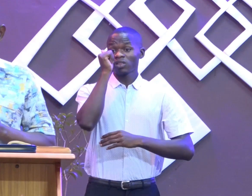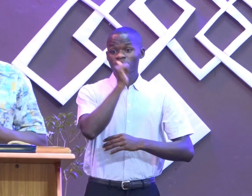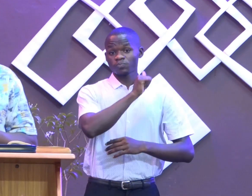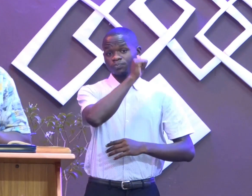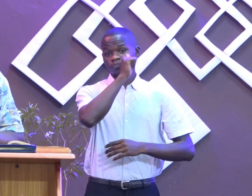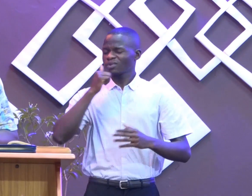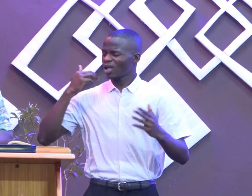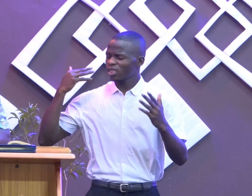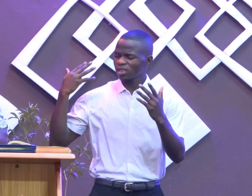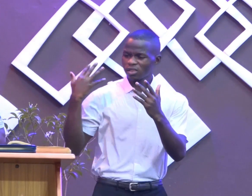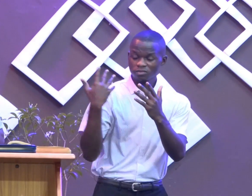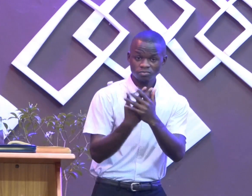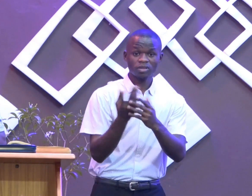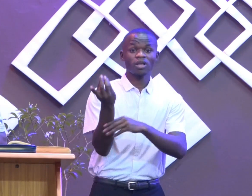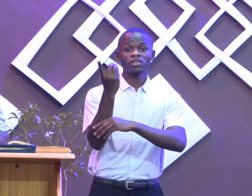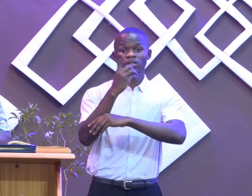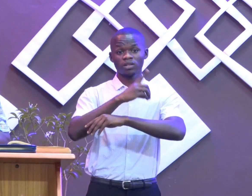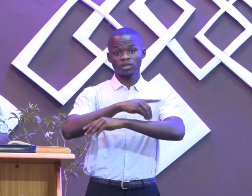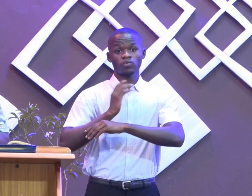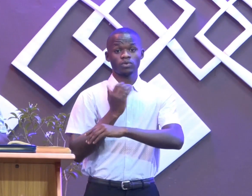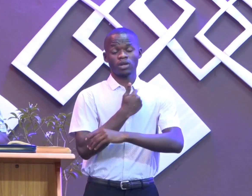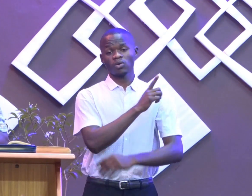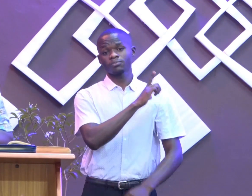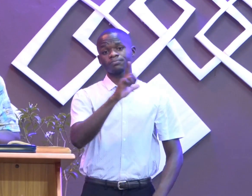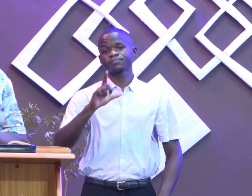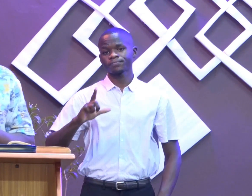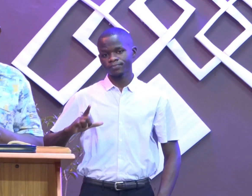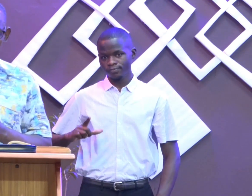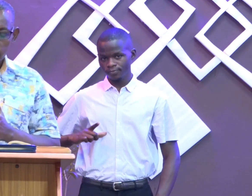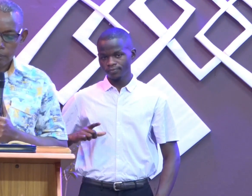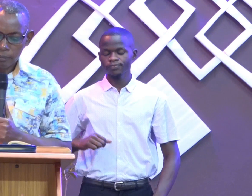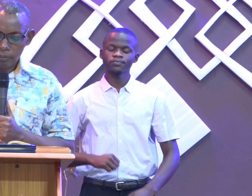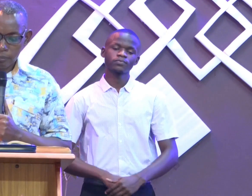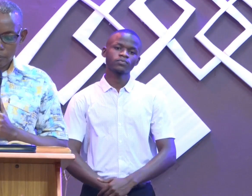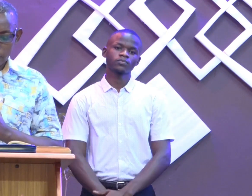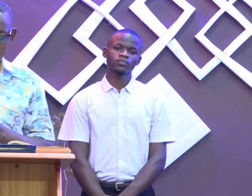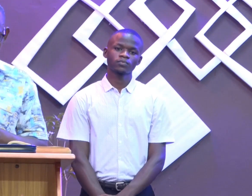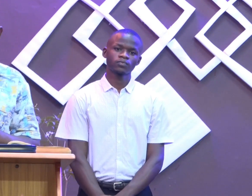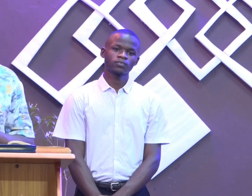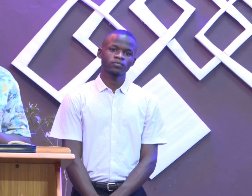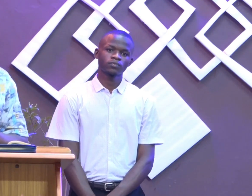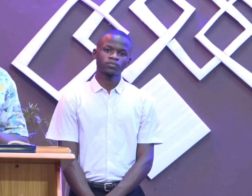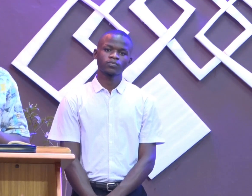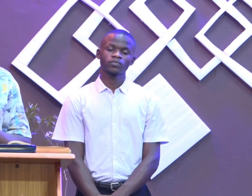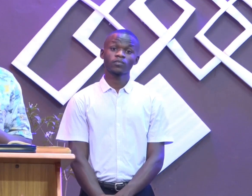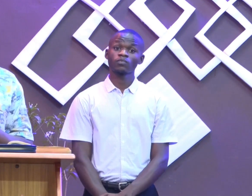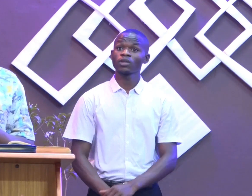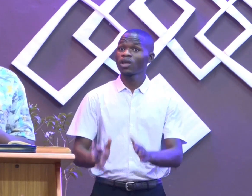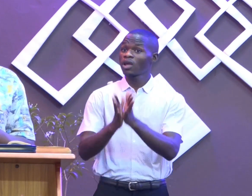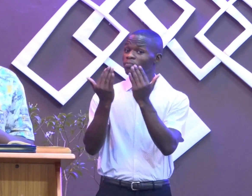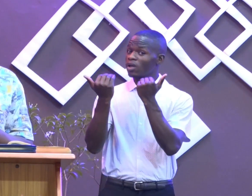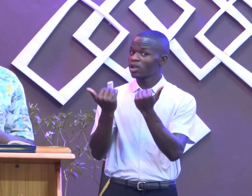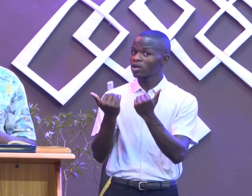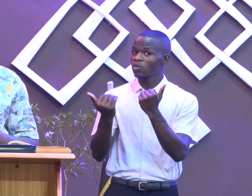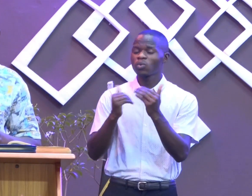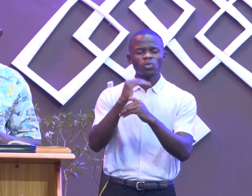Brethren, the end of this physical life, God purposed that it remains a secret with him, just like the day of the coming back of our Lord Jesus Christ.